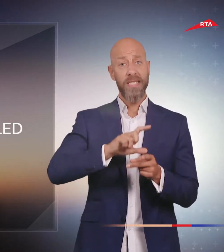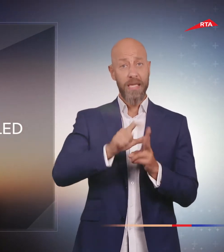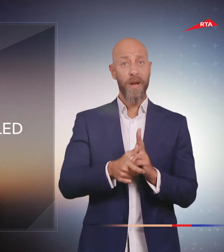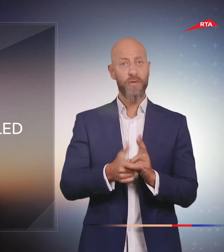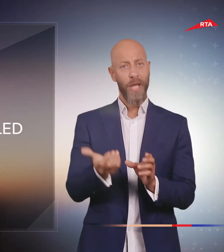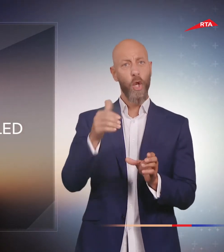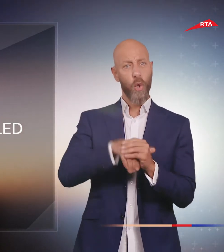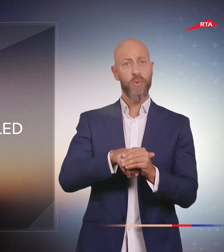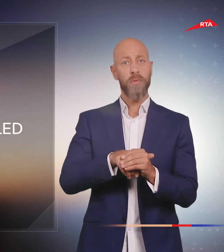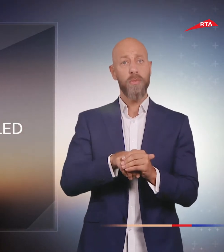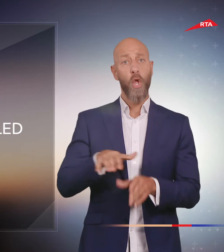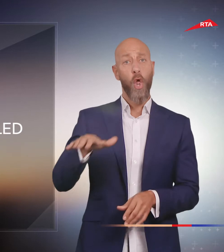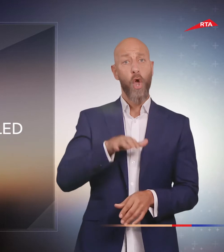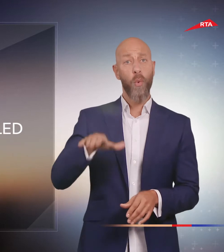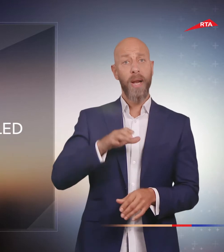and tourists.